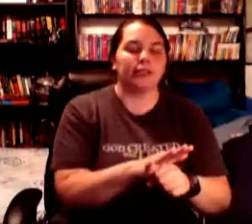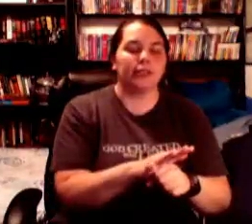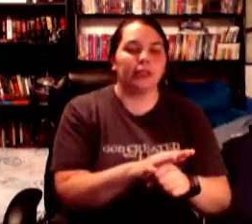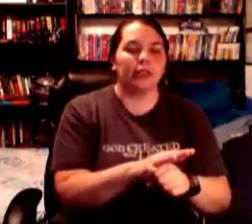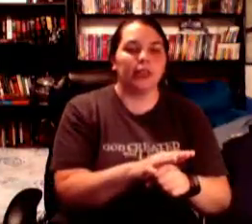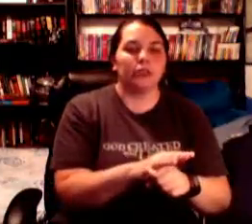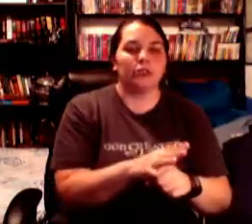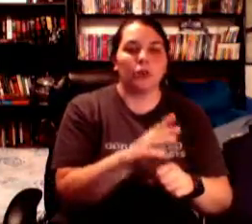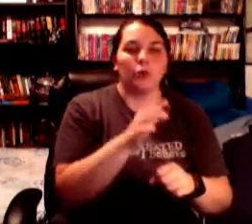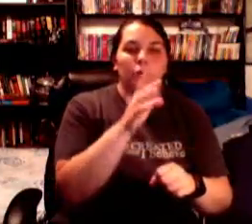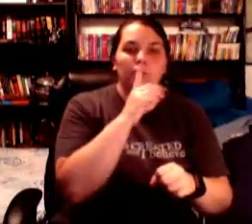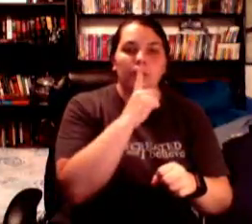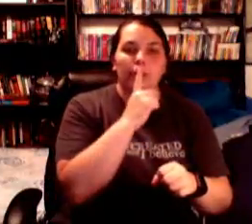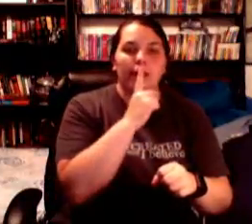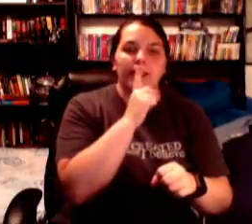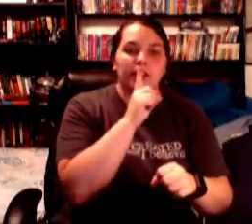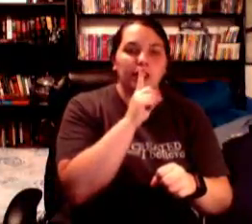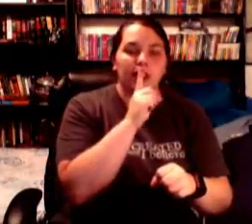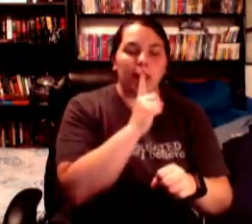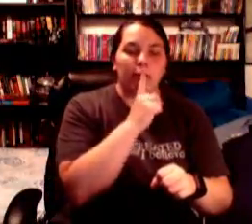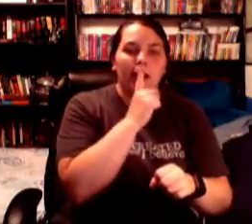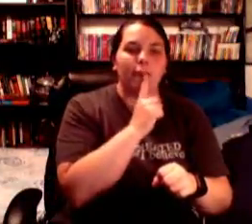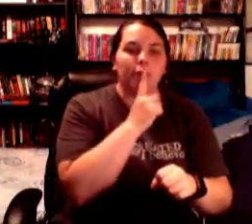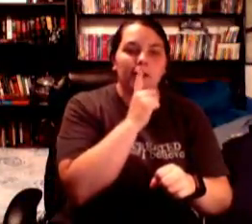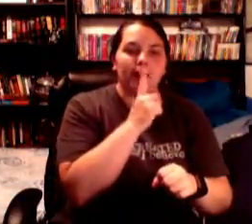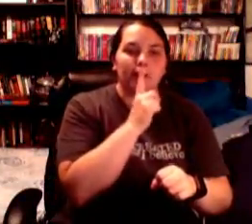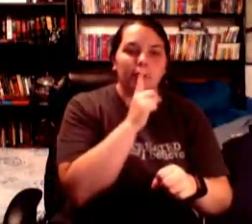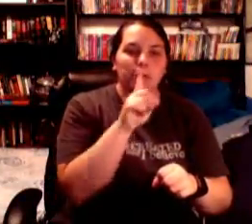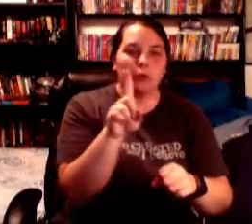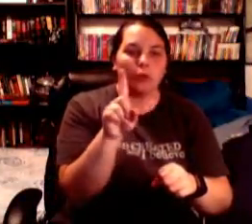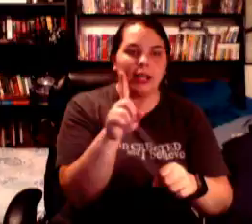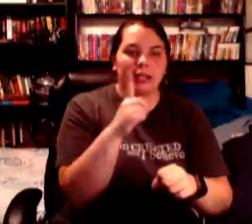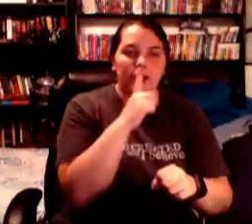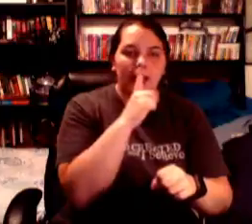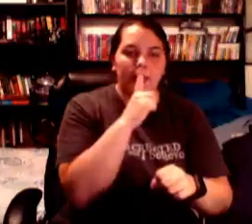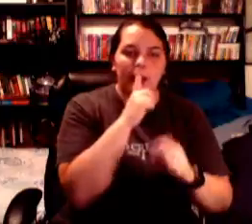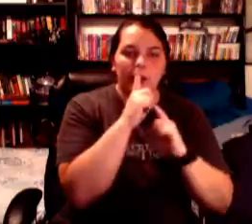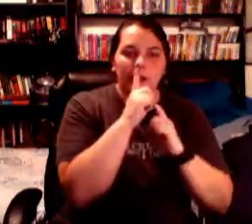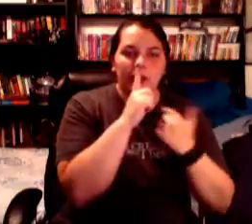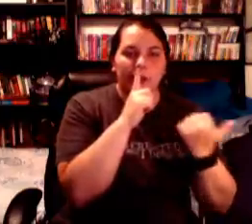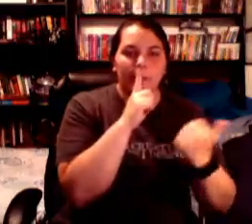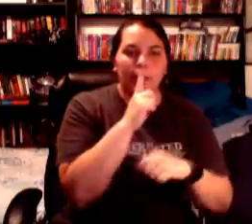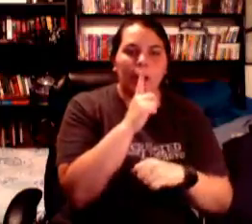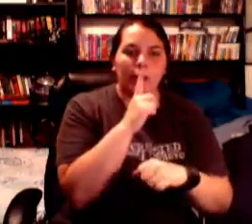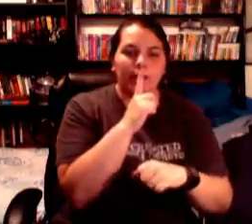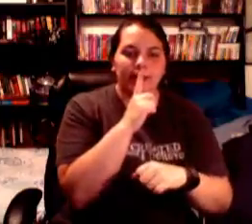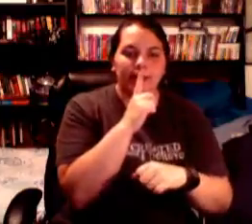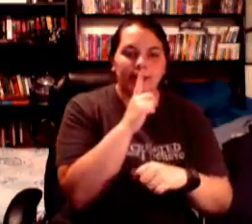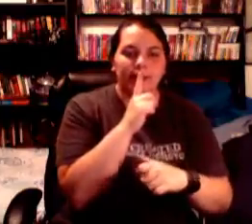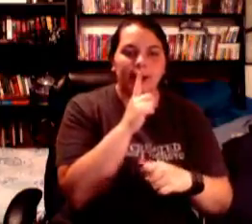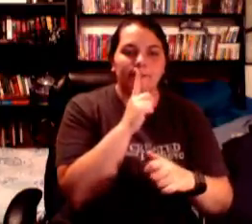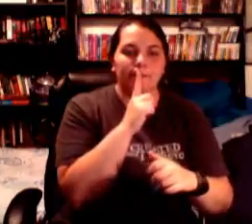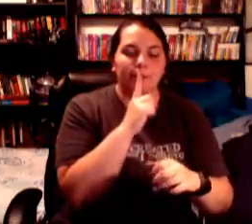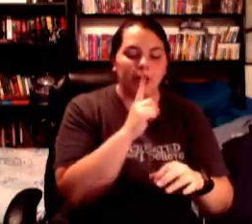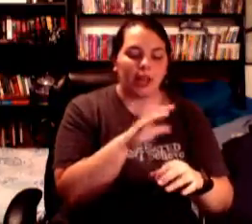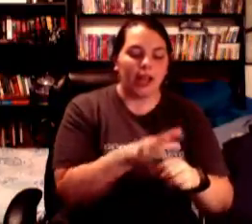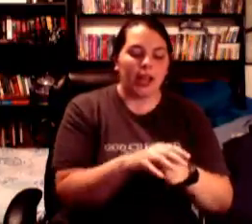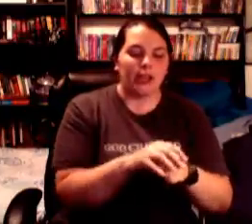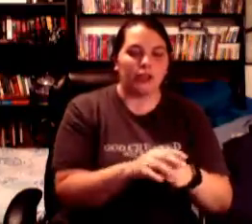promise. So it's, you're going to cover your lips with the one hand shape, your left palm facing the side, and